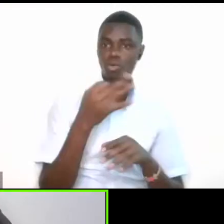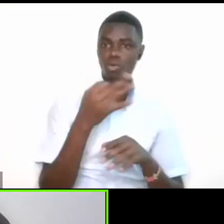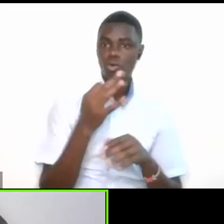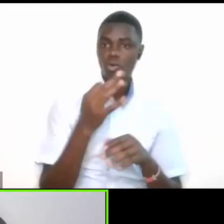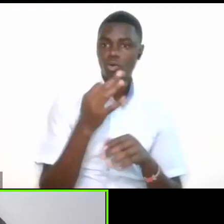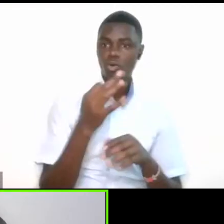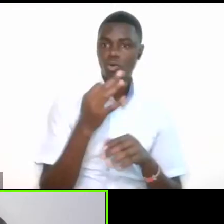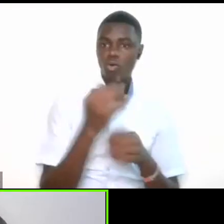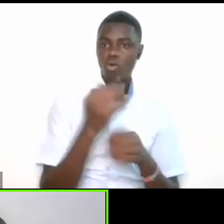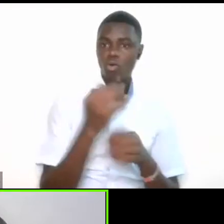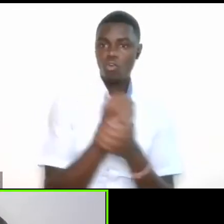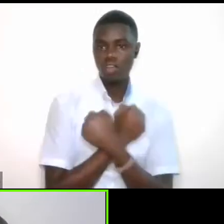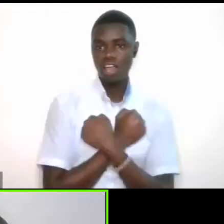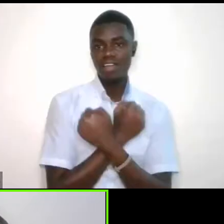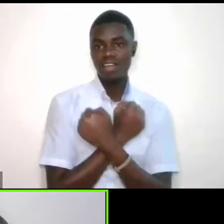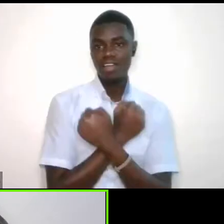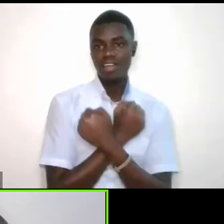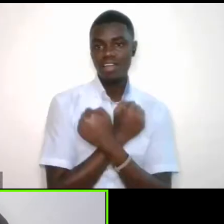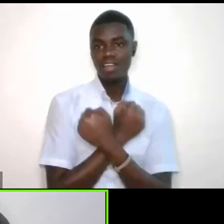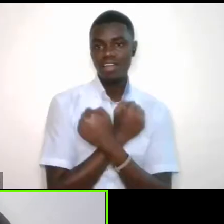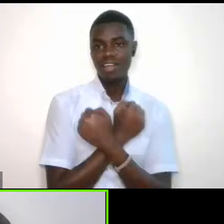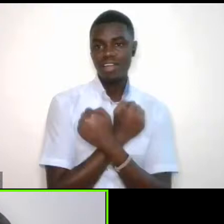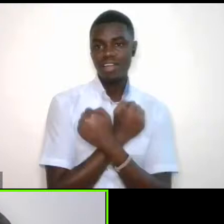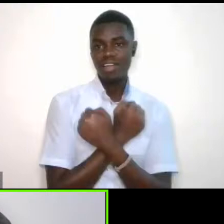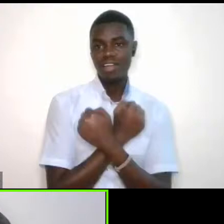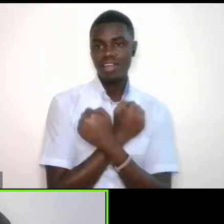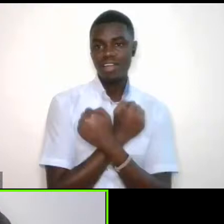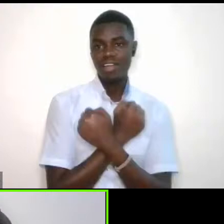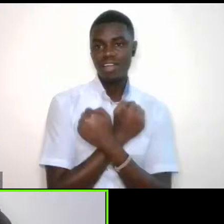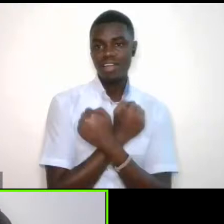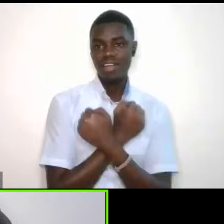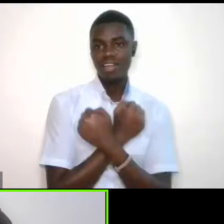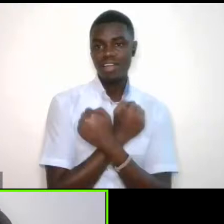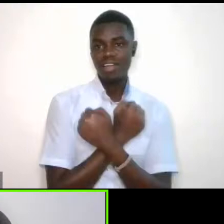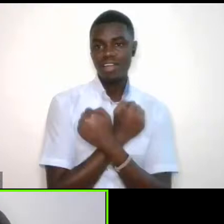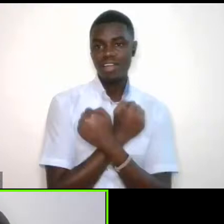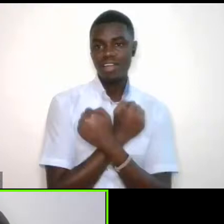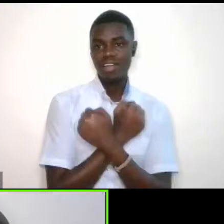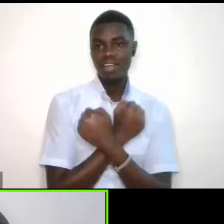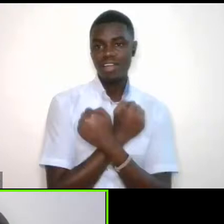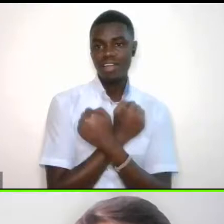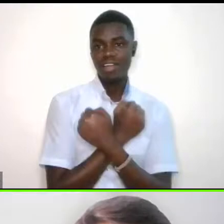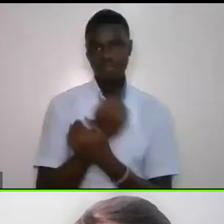Jeremy, do we have time for one more question?